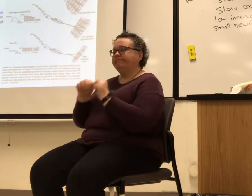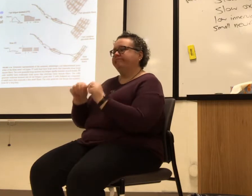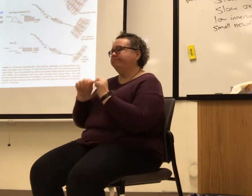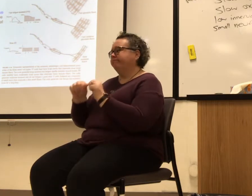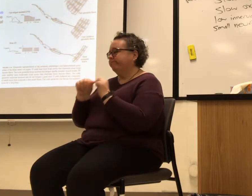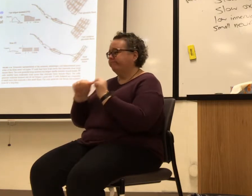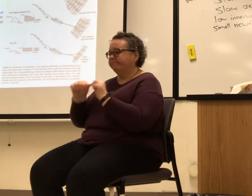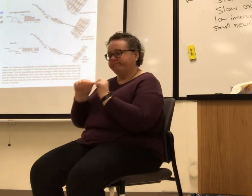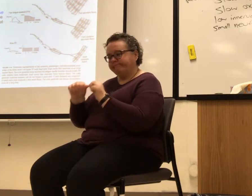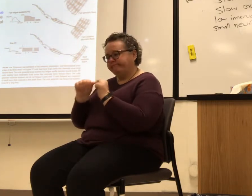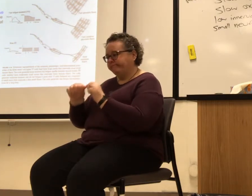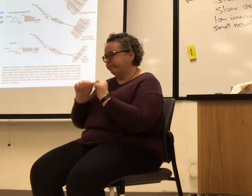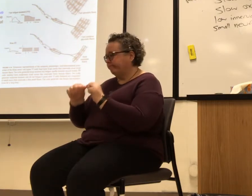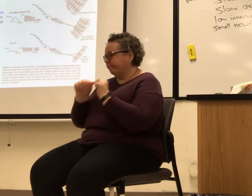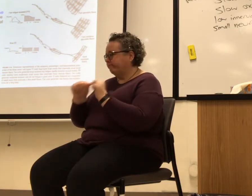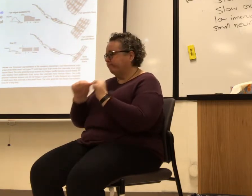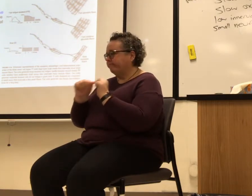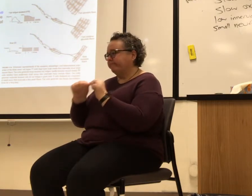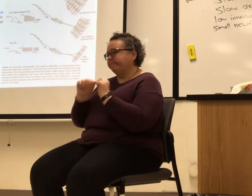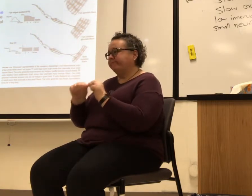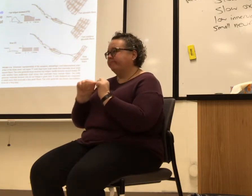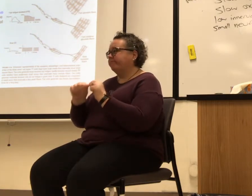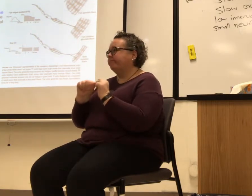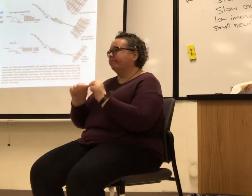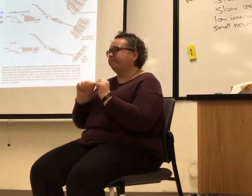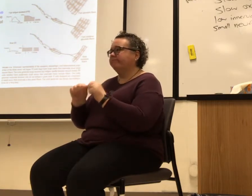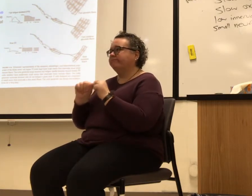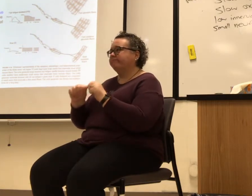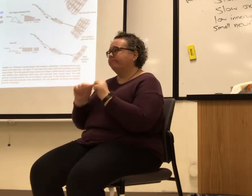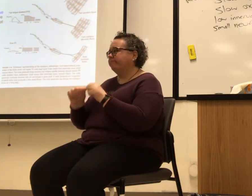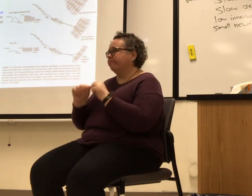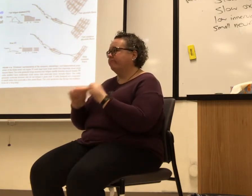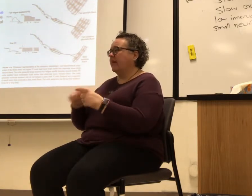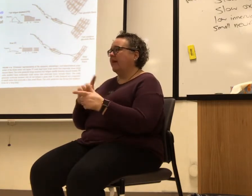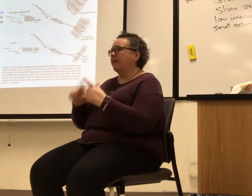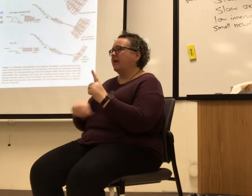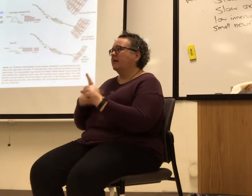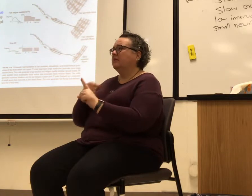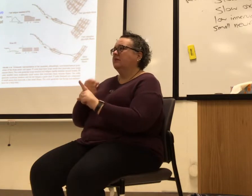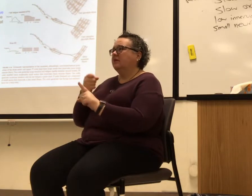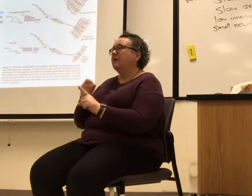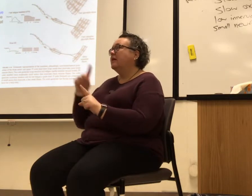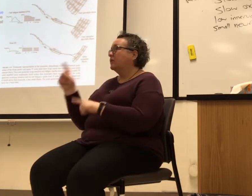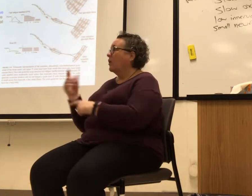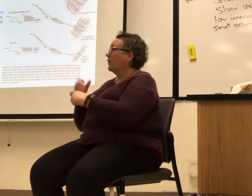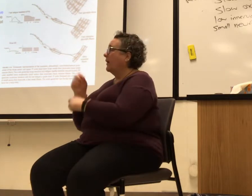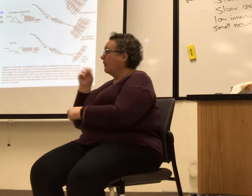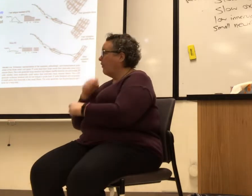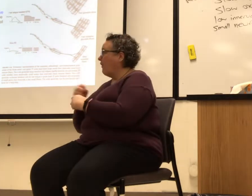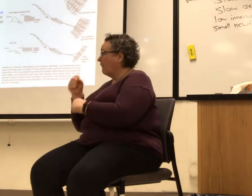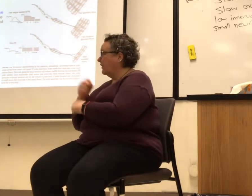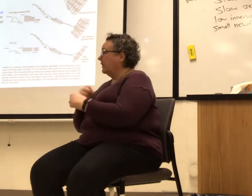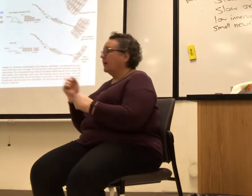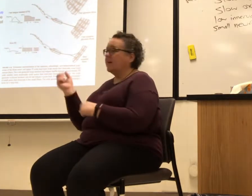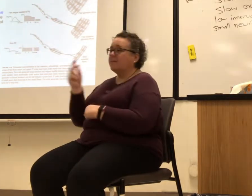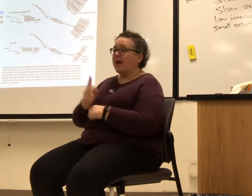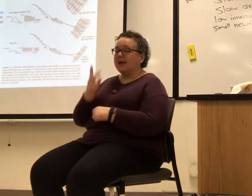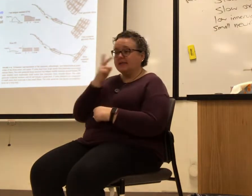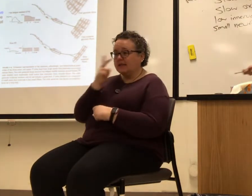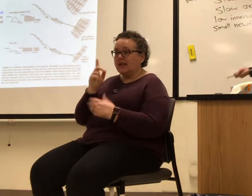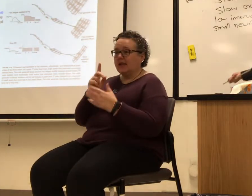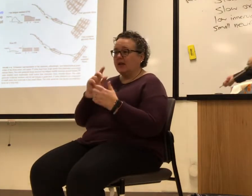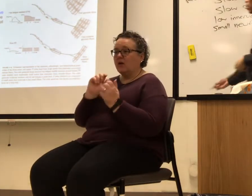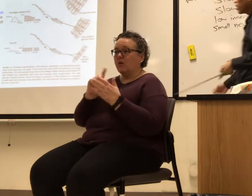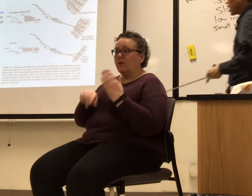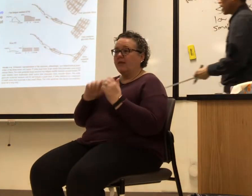and going and going and going and going and going. And then, okay, so it's like, okay, let's go get a cup of coffee, let's come back and see what the hell he's doing. And you